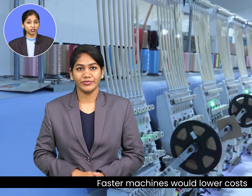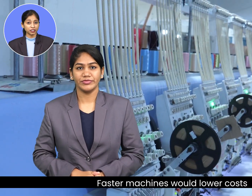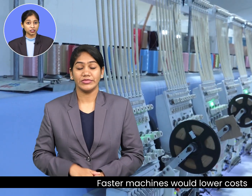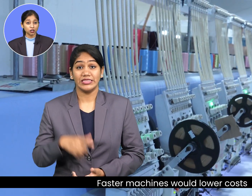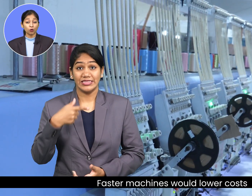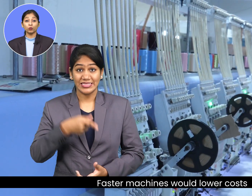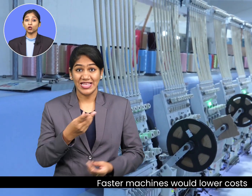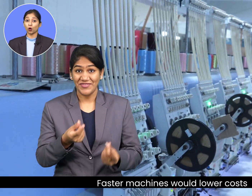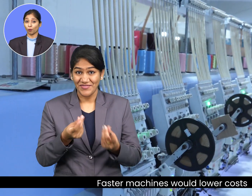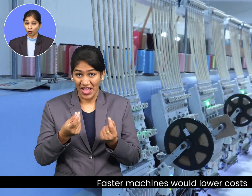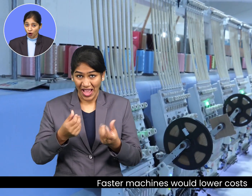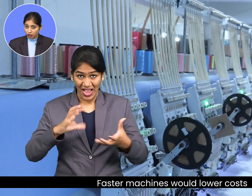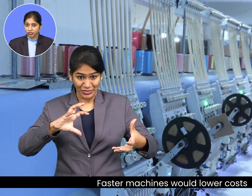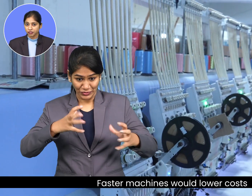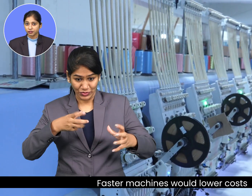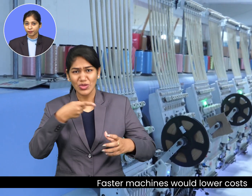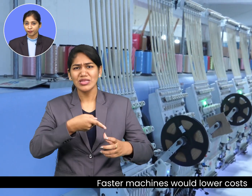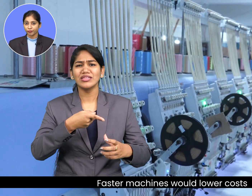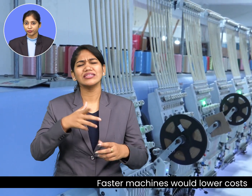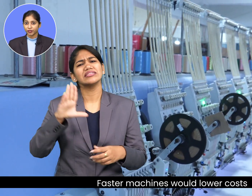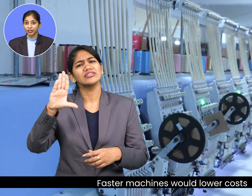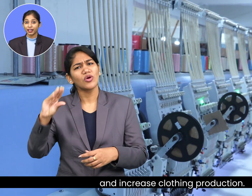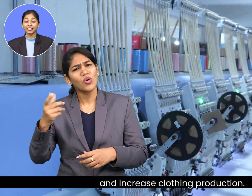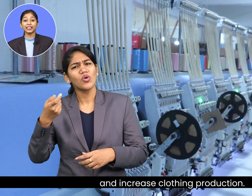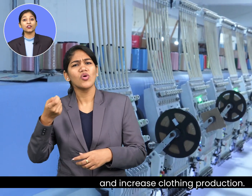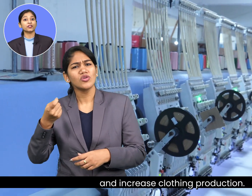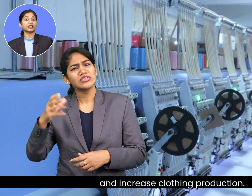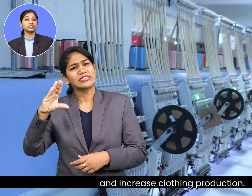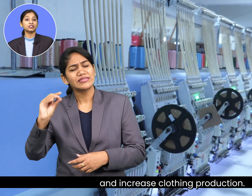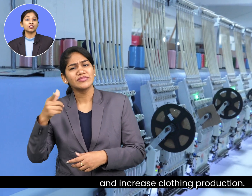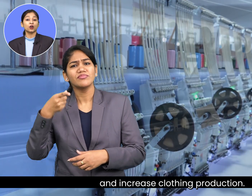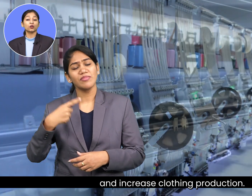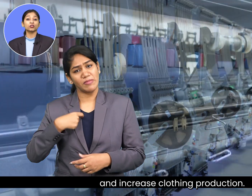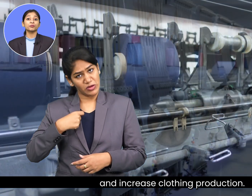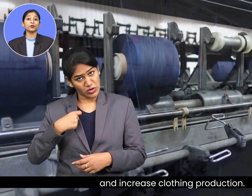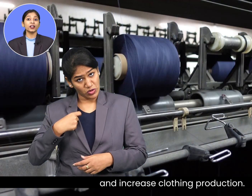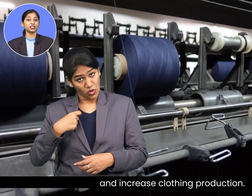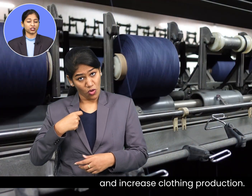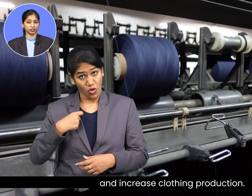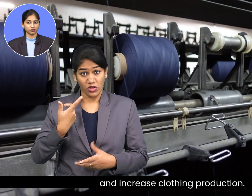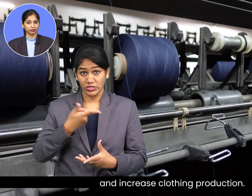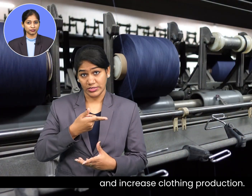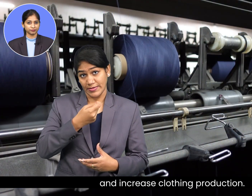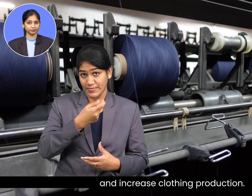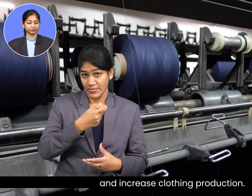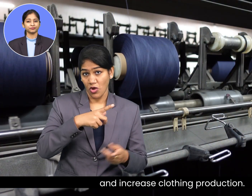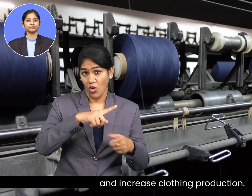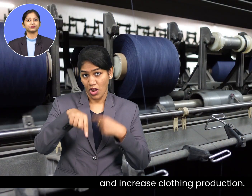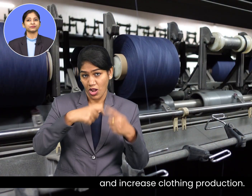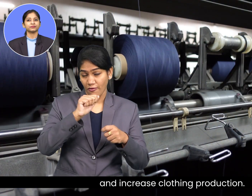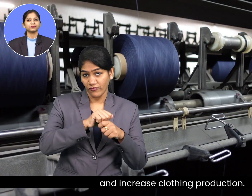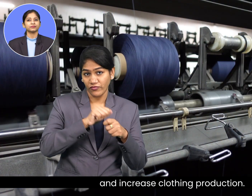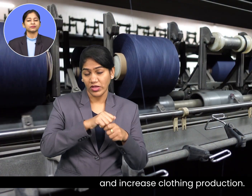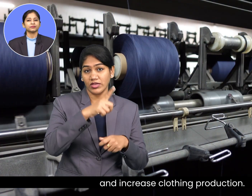Faster machines would lower costs and increase clothing production.